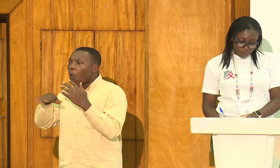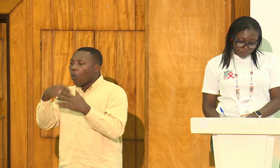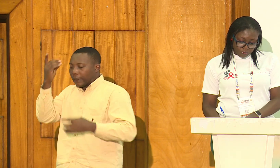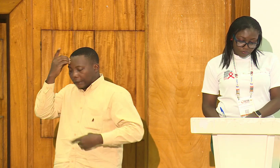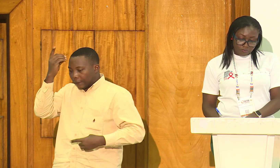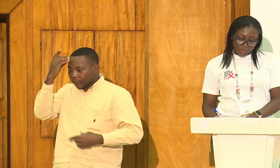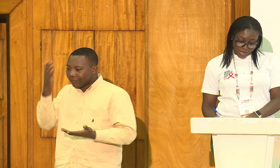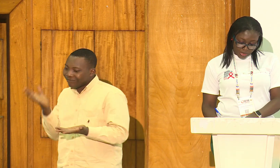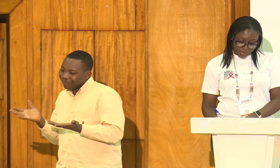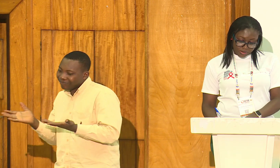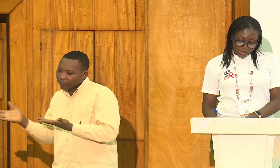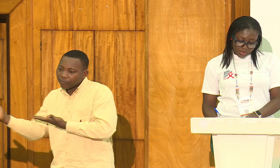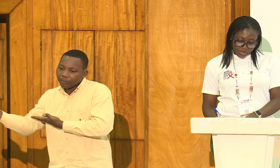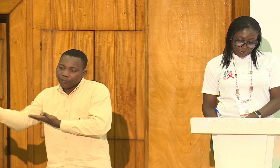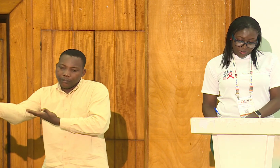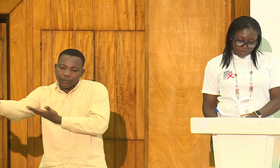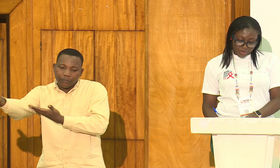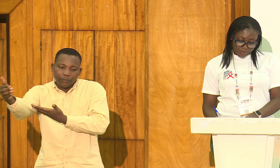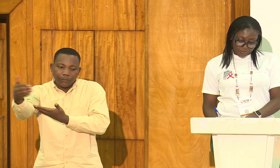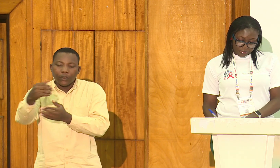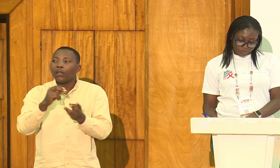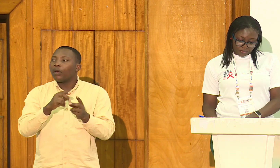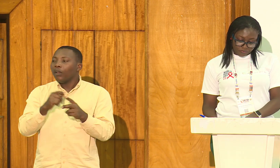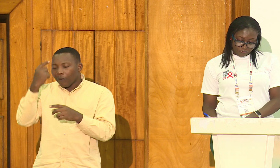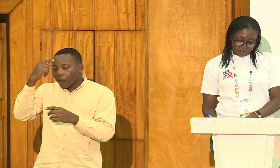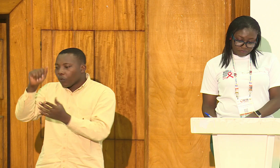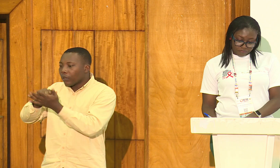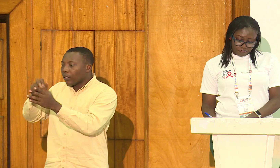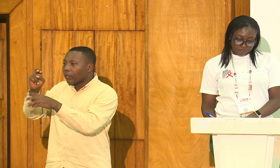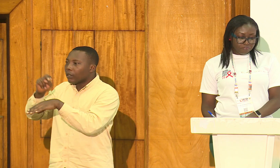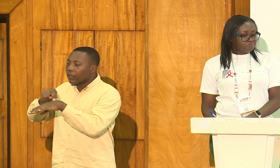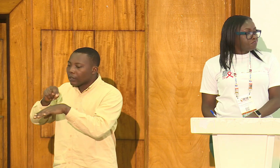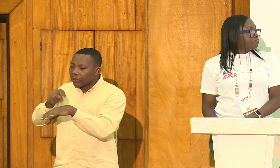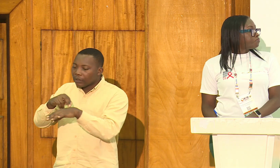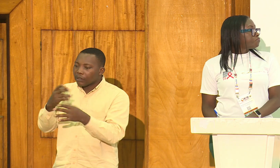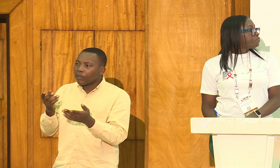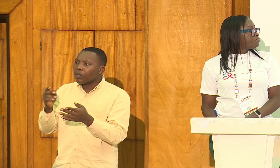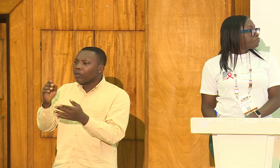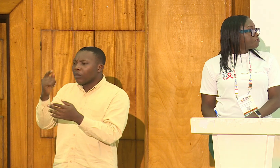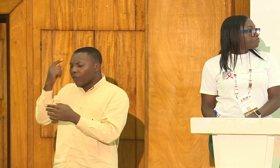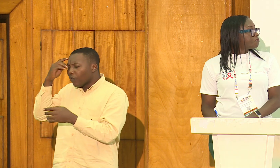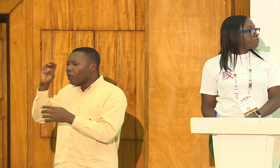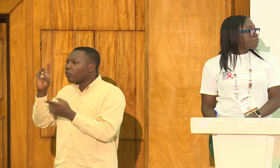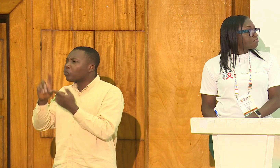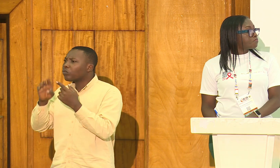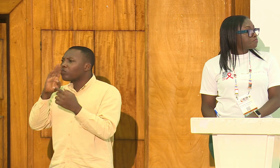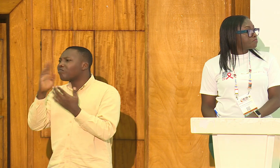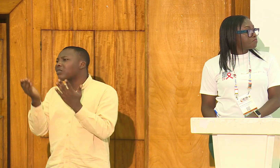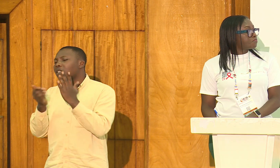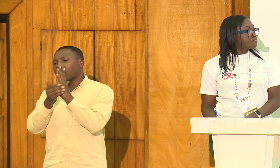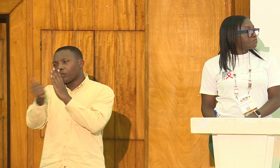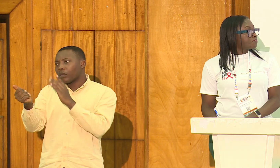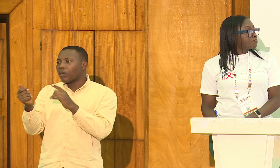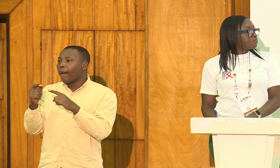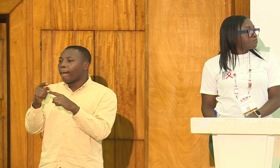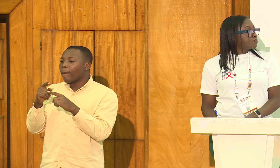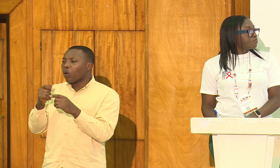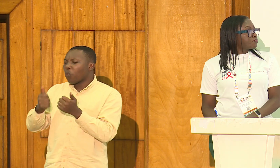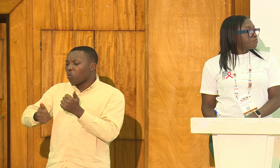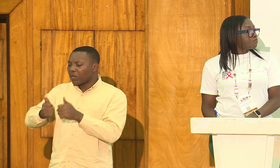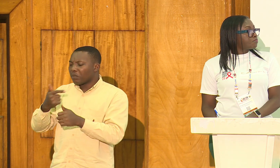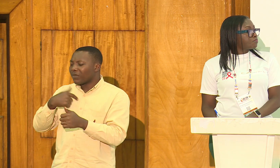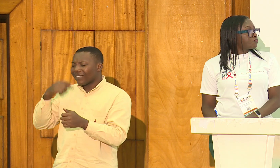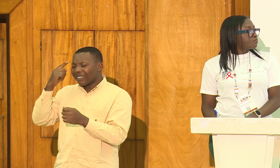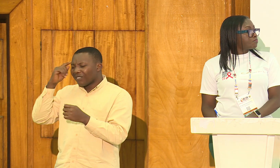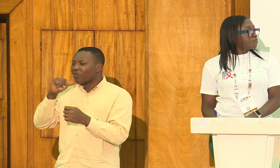nurse in that clinic for her to be an expert or for him to be an expert, which I think is not quite realistic. So I do think we